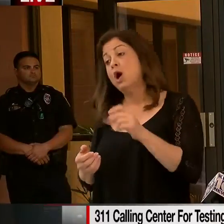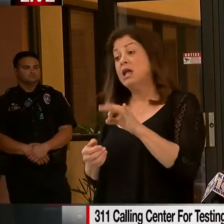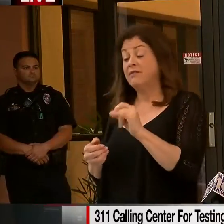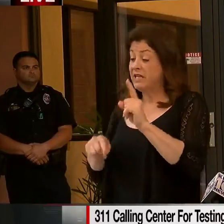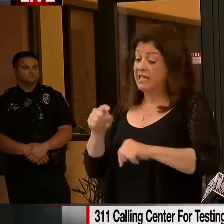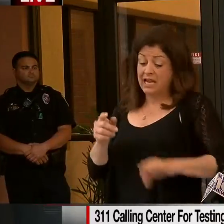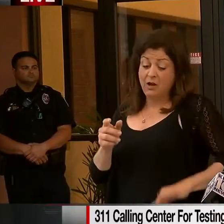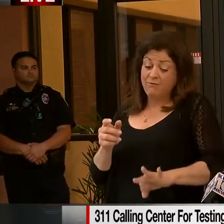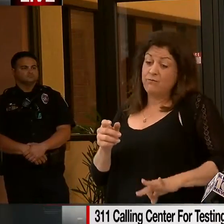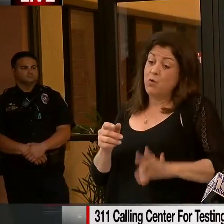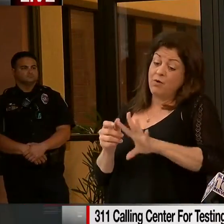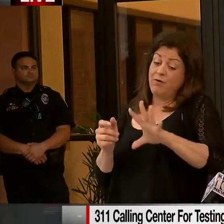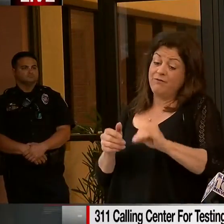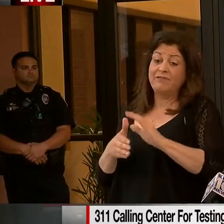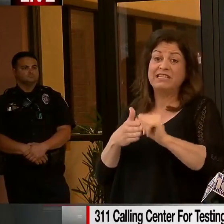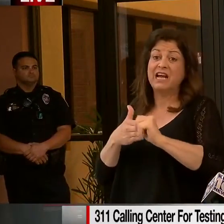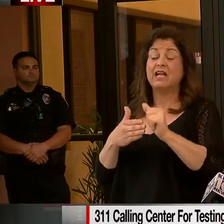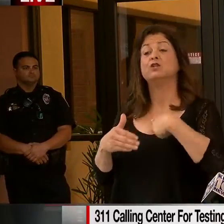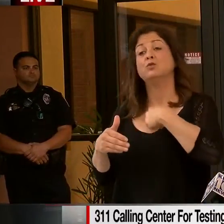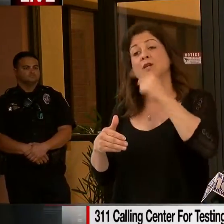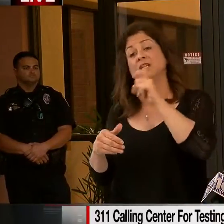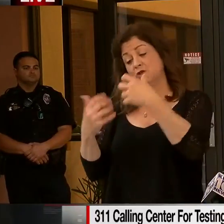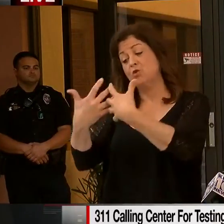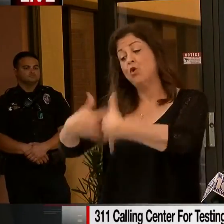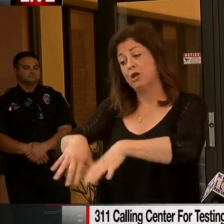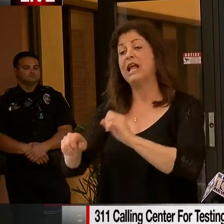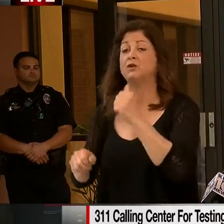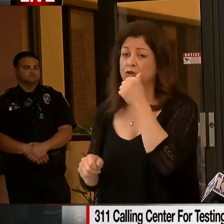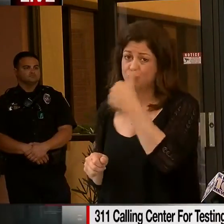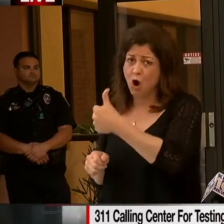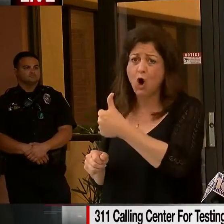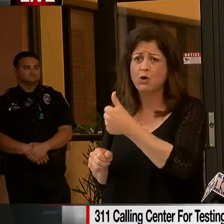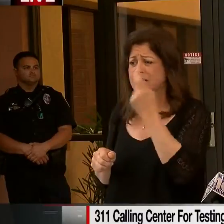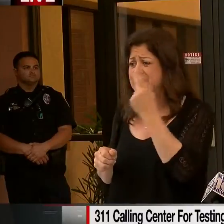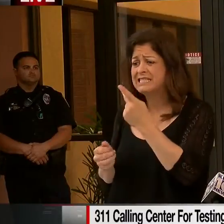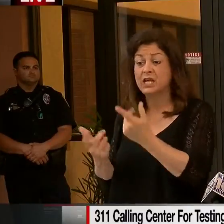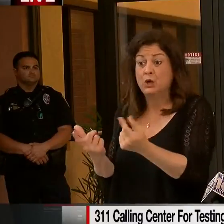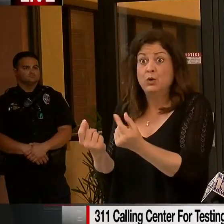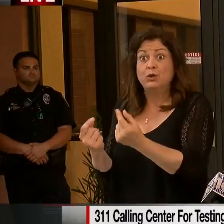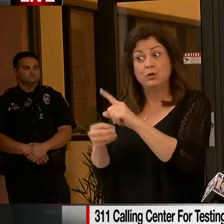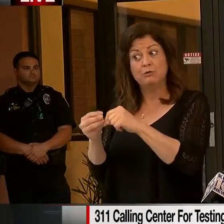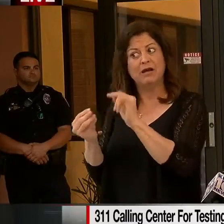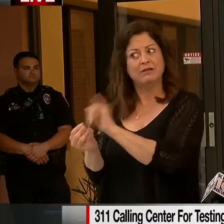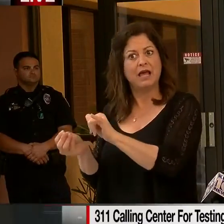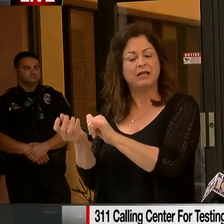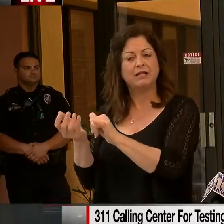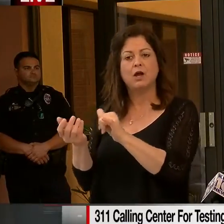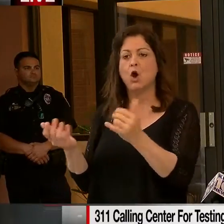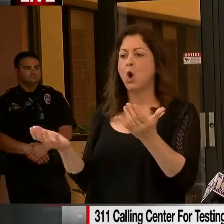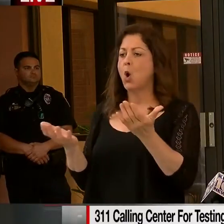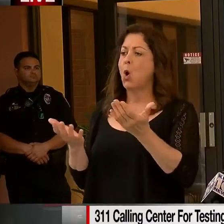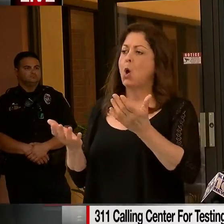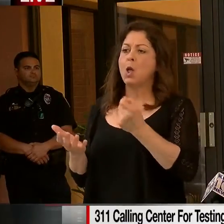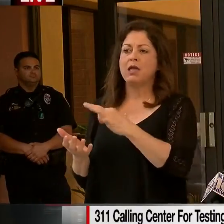this is something that we'll have to work out with the teams that are there on site tomorrow and determine what their, what their